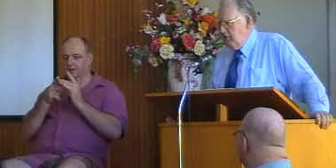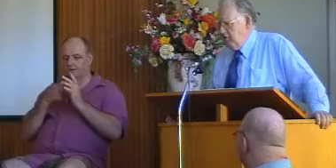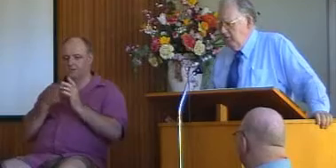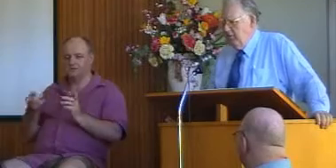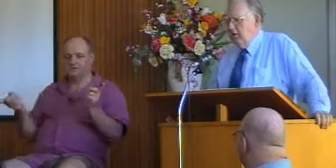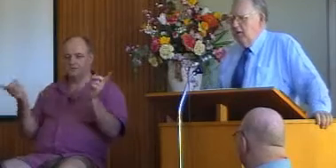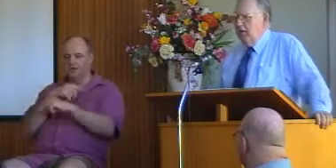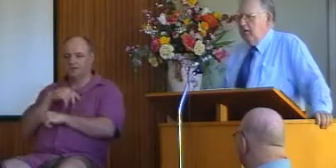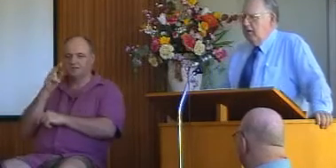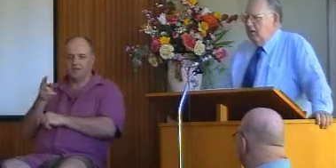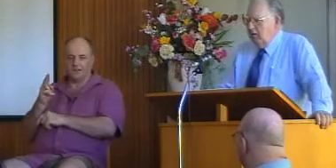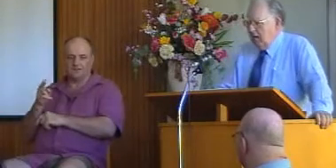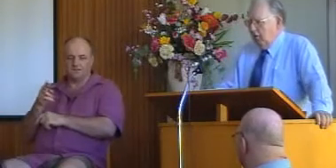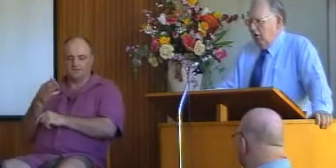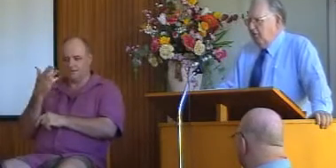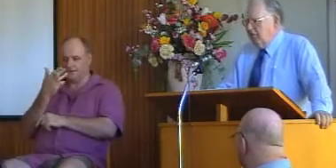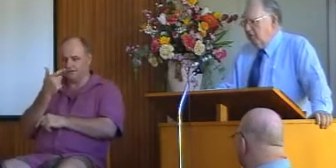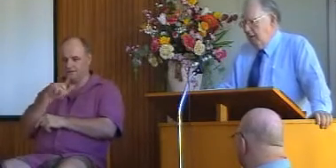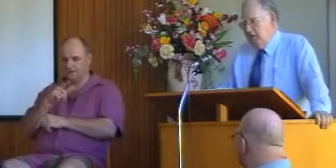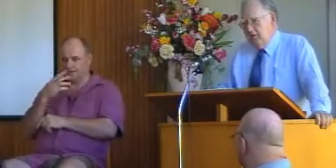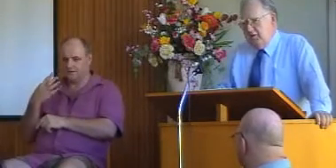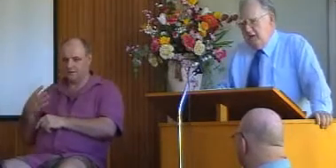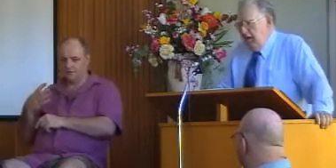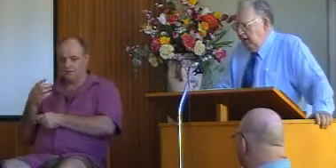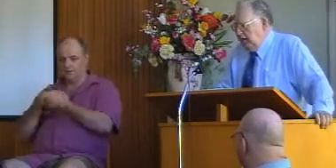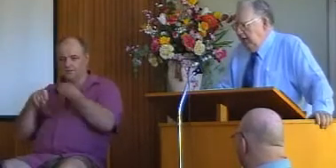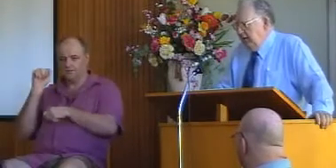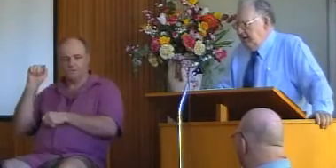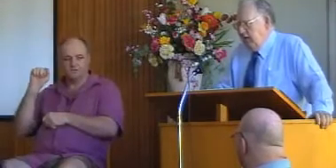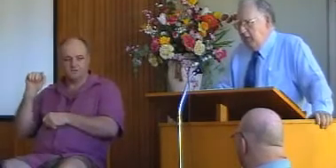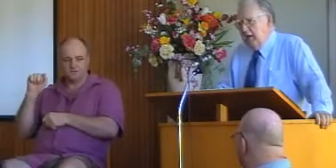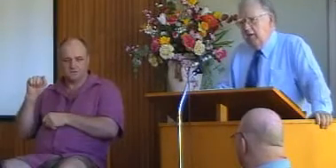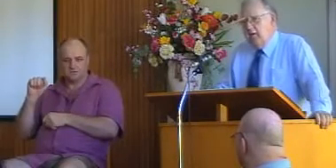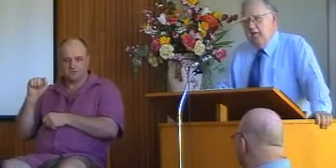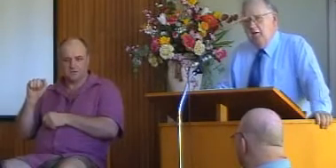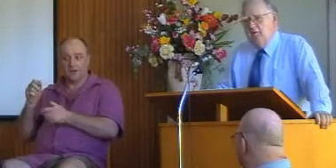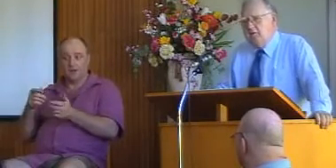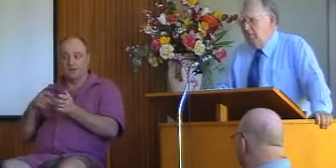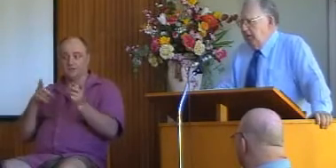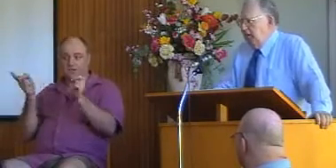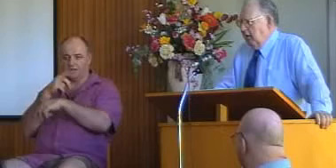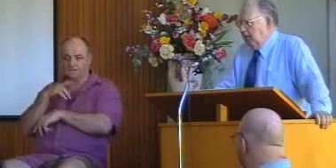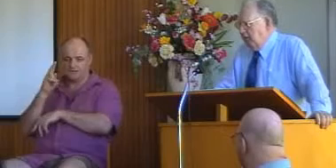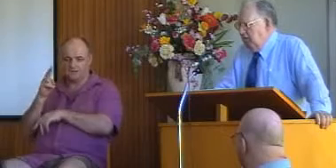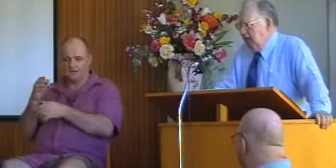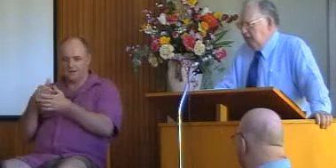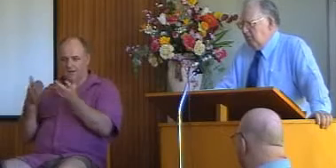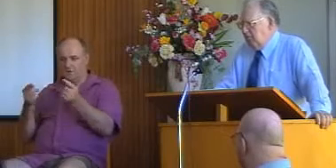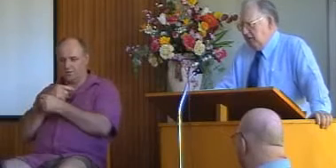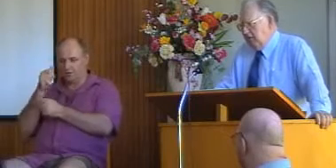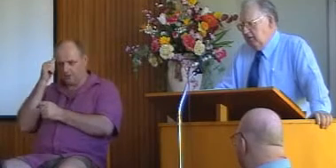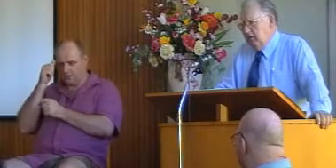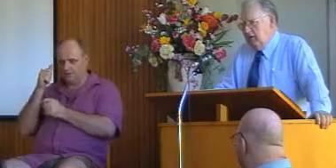1974 onwards, and all sorts of pessimists, and now in Ethiopia there is something like